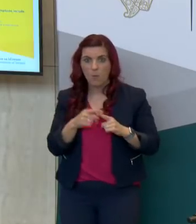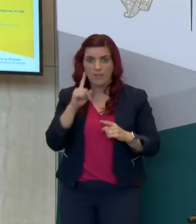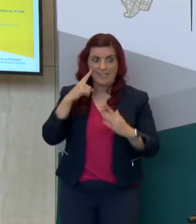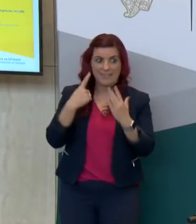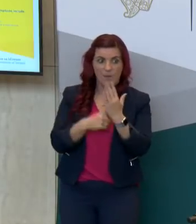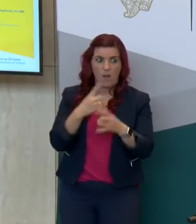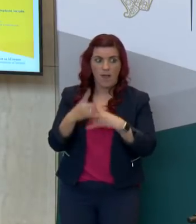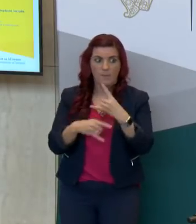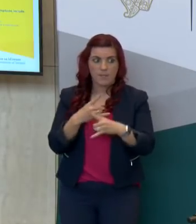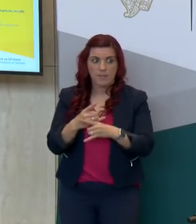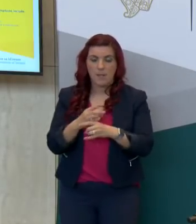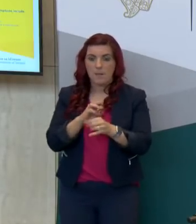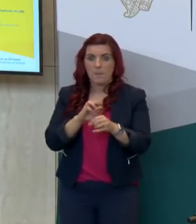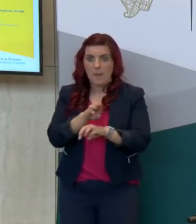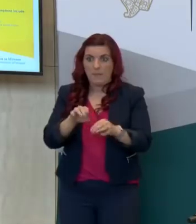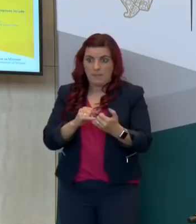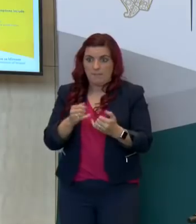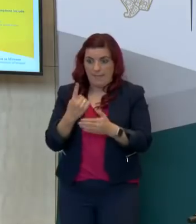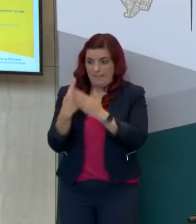this are people's individual